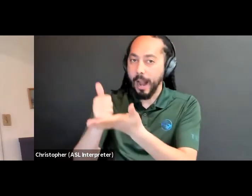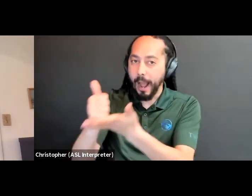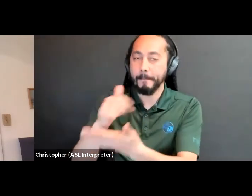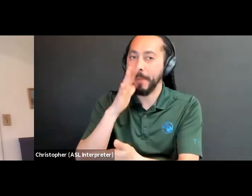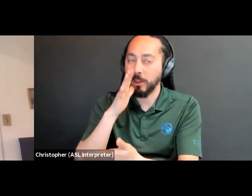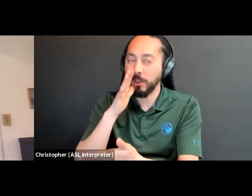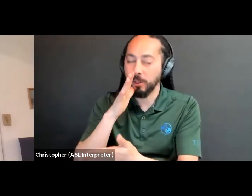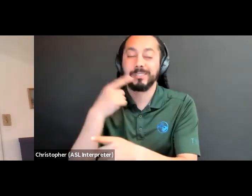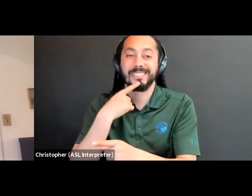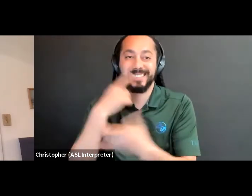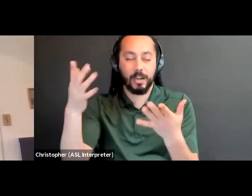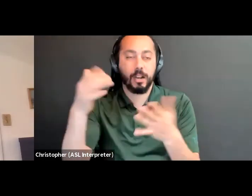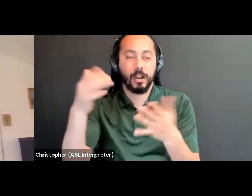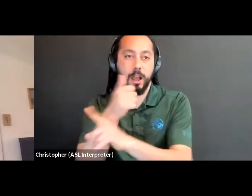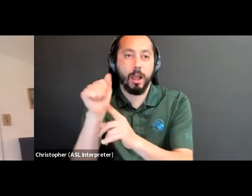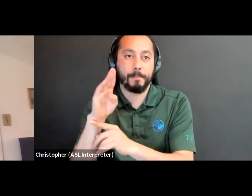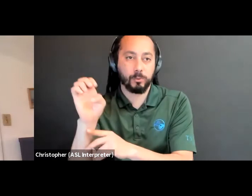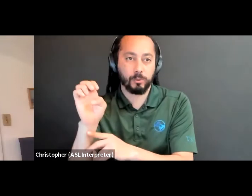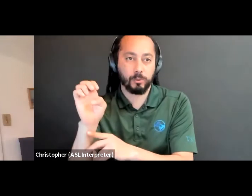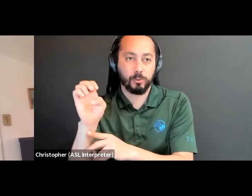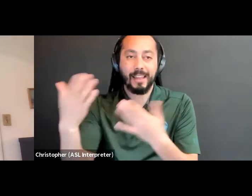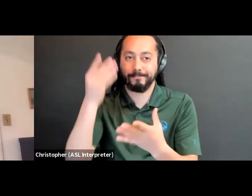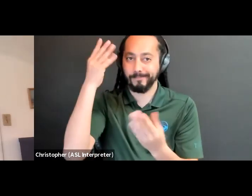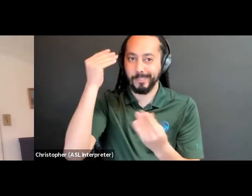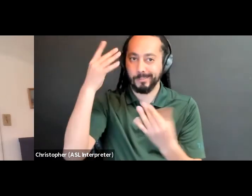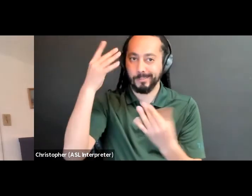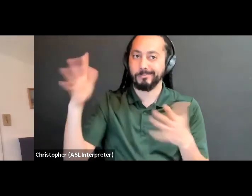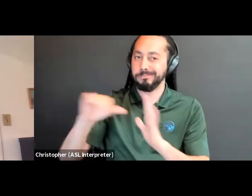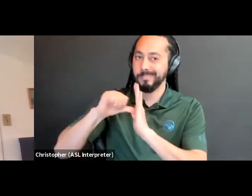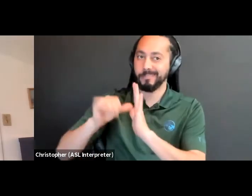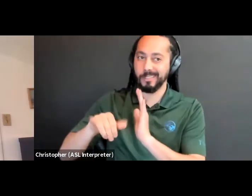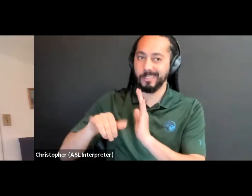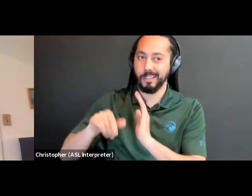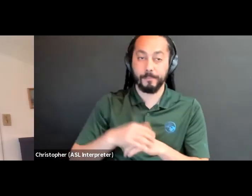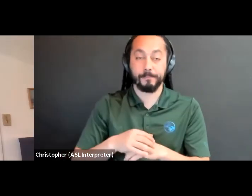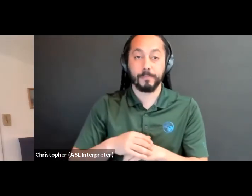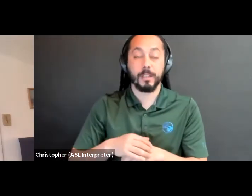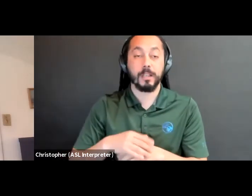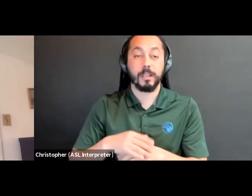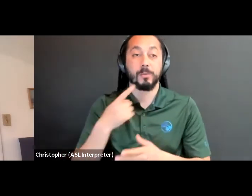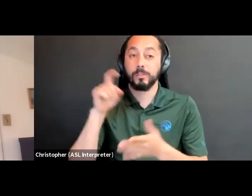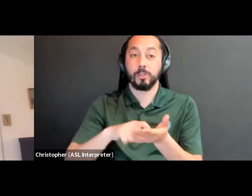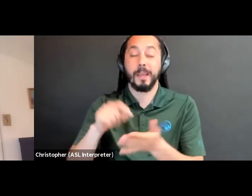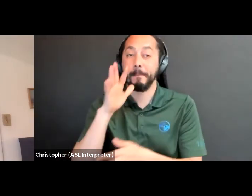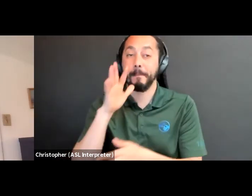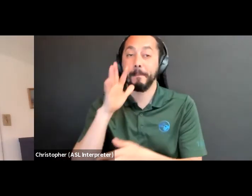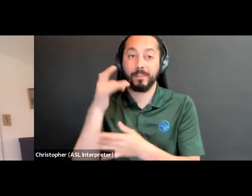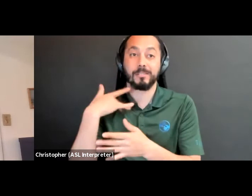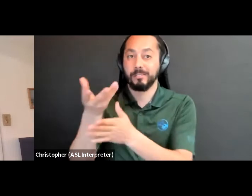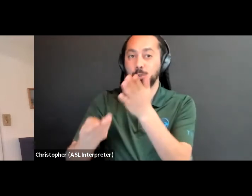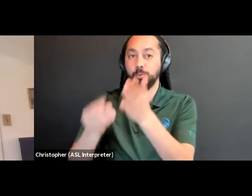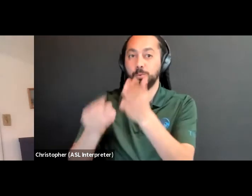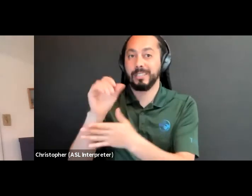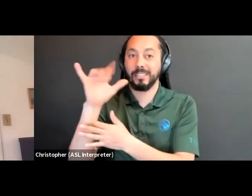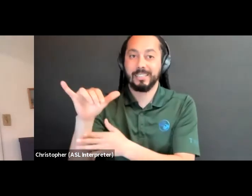were very powerful in underlining that. We found that the mother's odds of losing custody were 3.5 times greater when a GAL